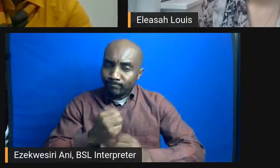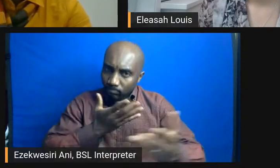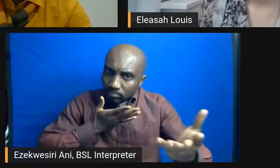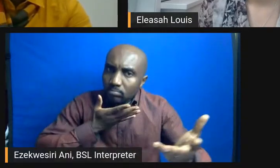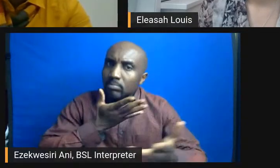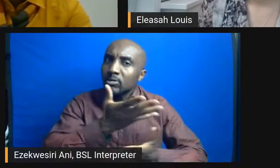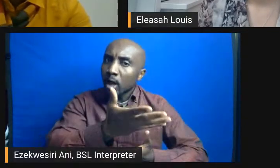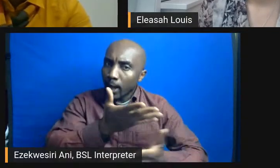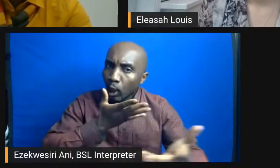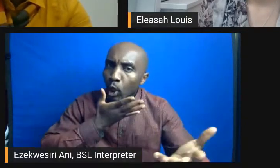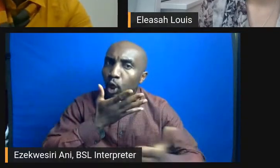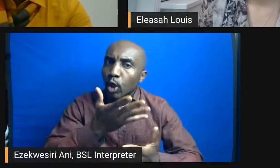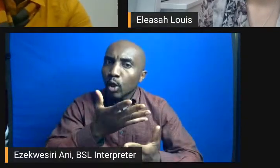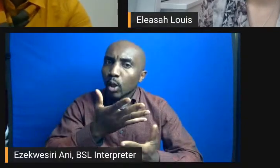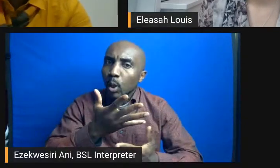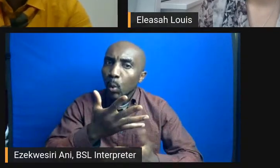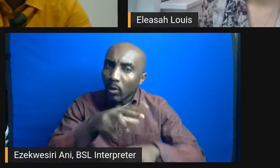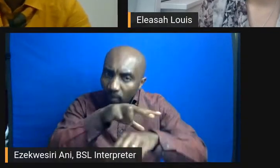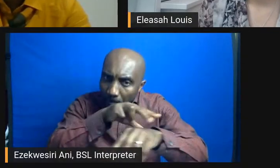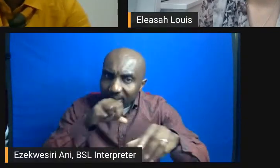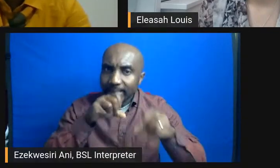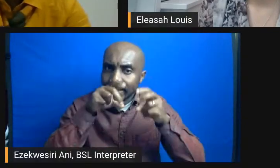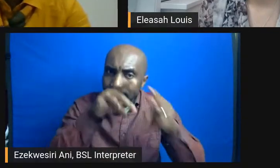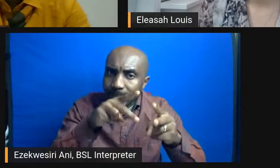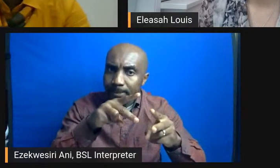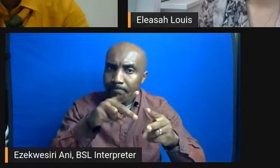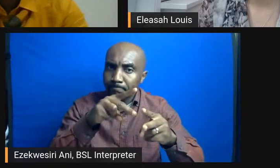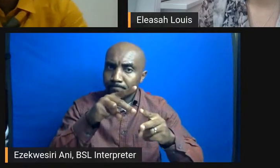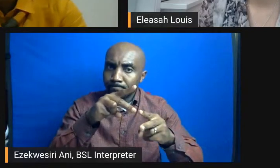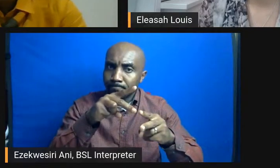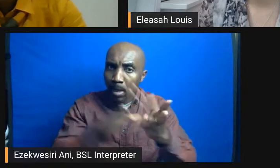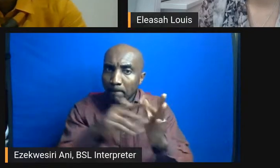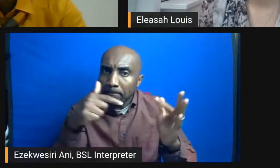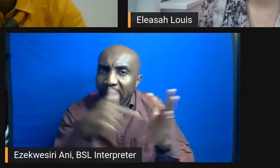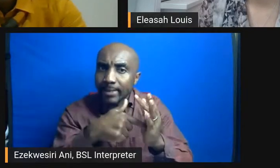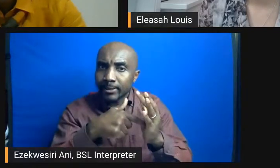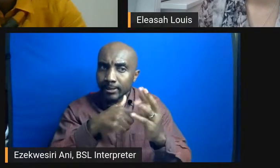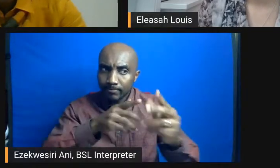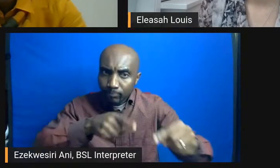with the police institutions and challenge them on